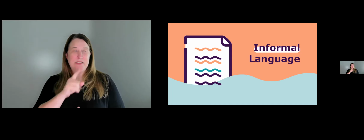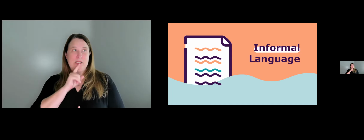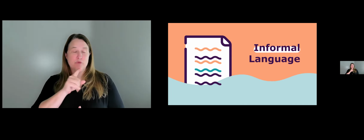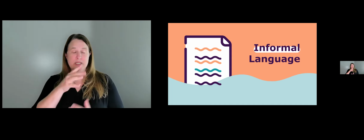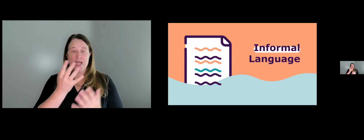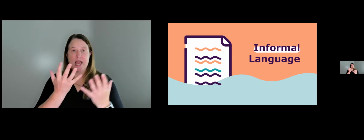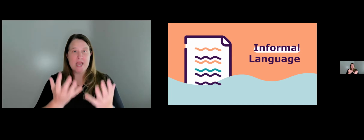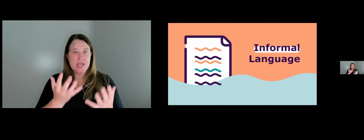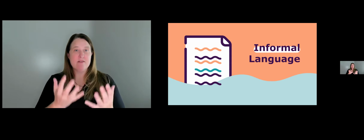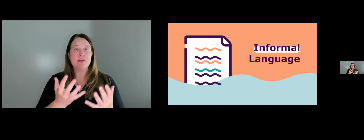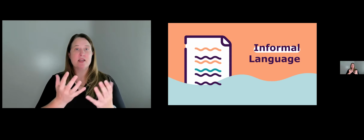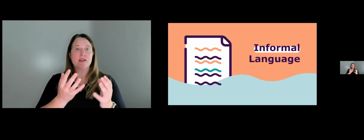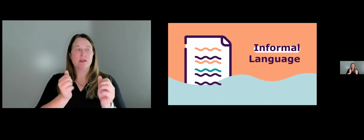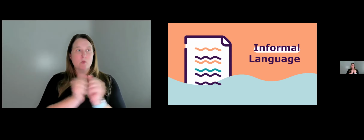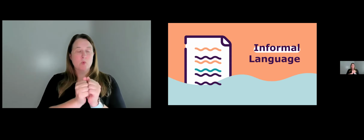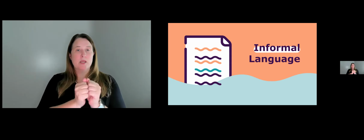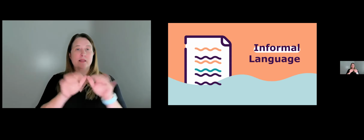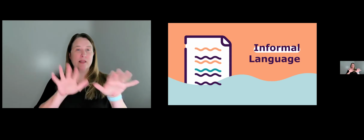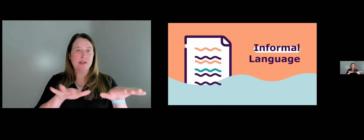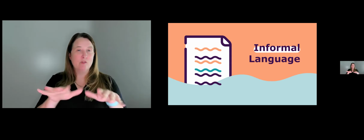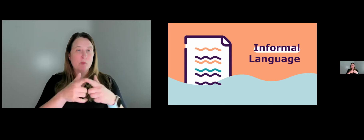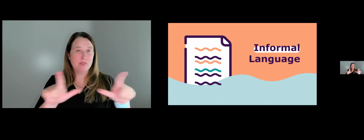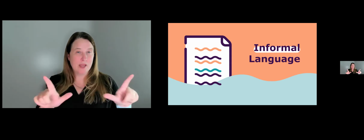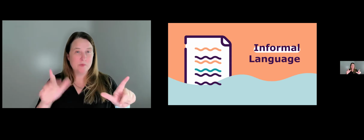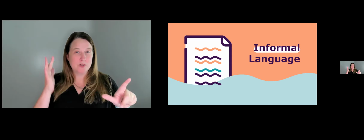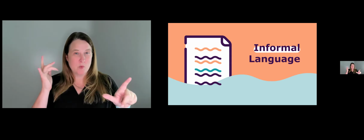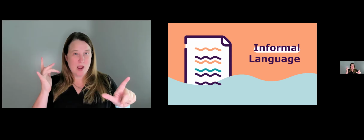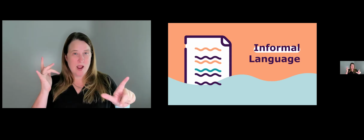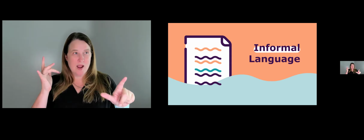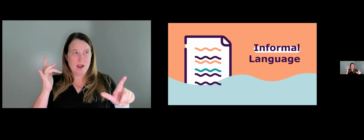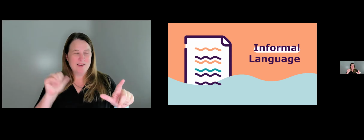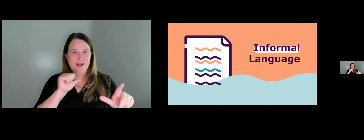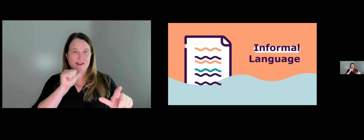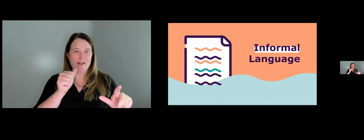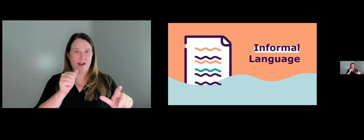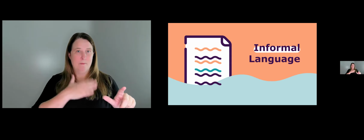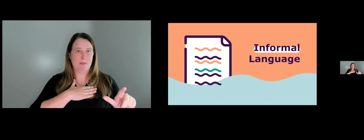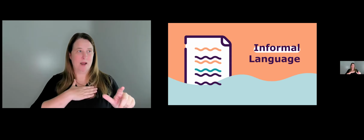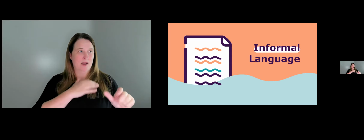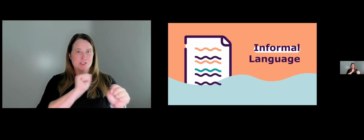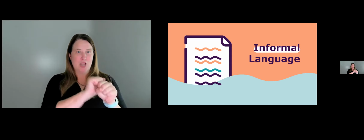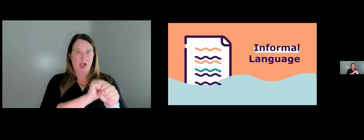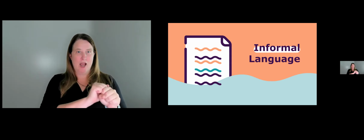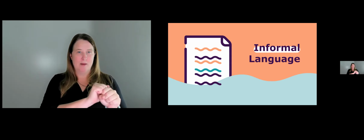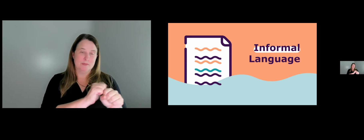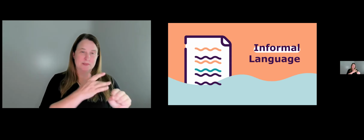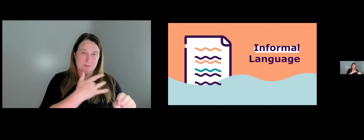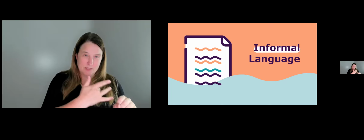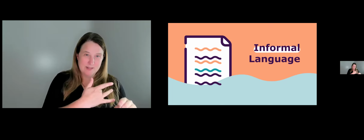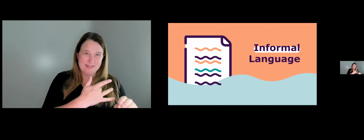media, that is typically heavy with informal language